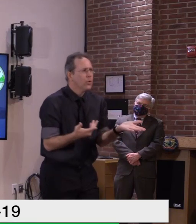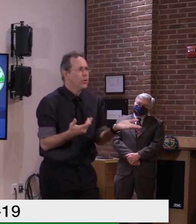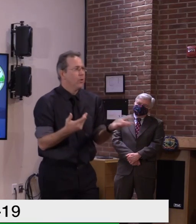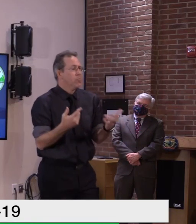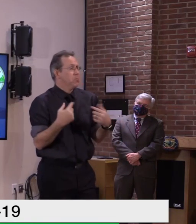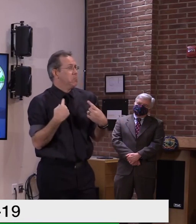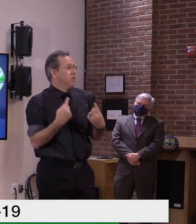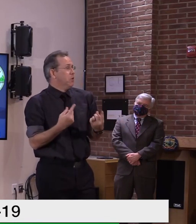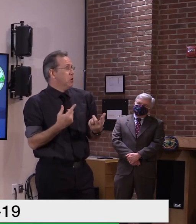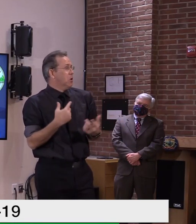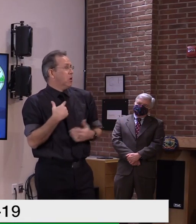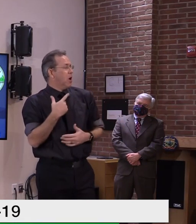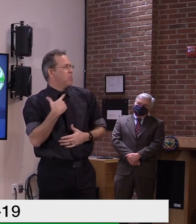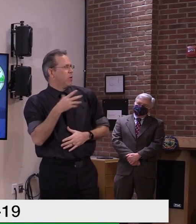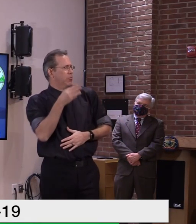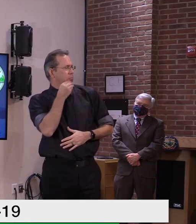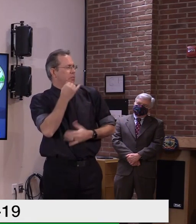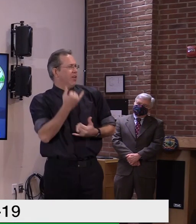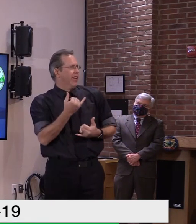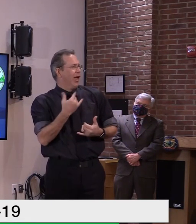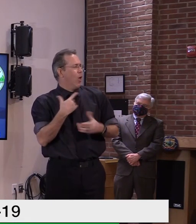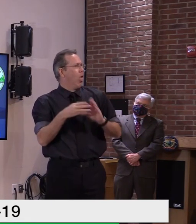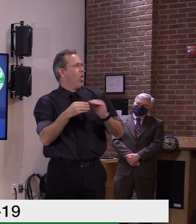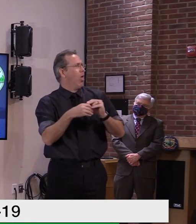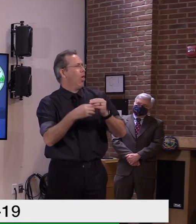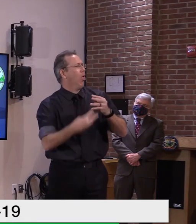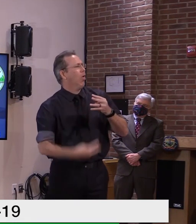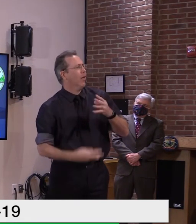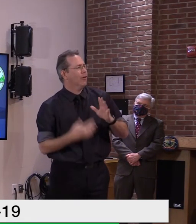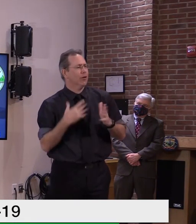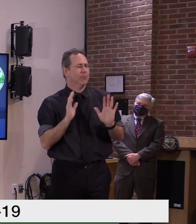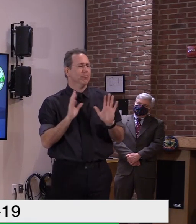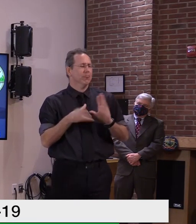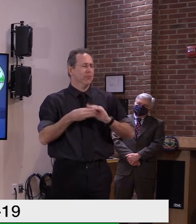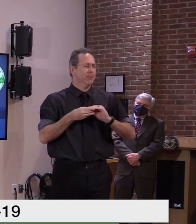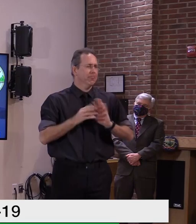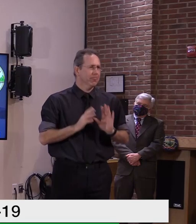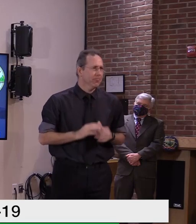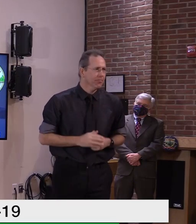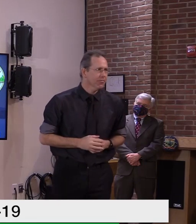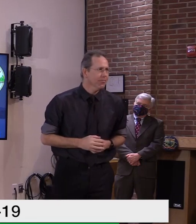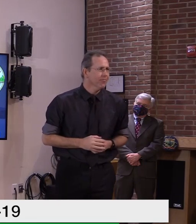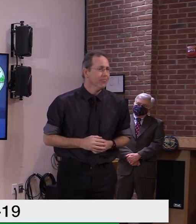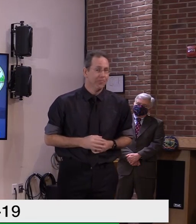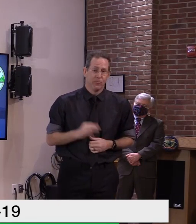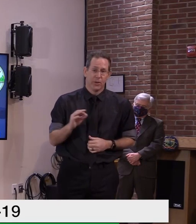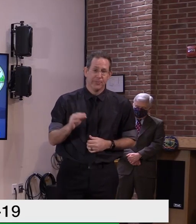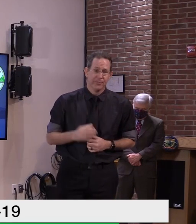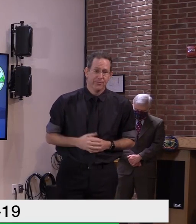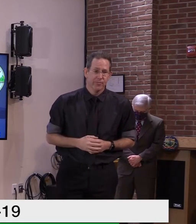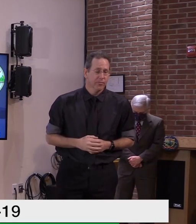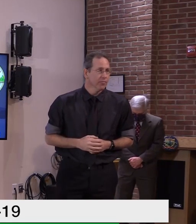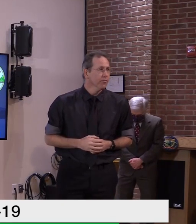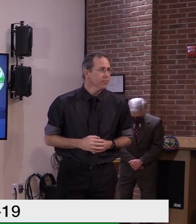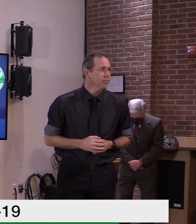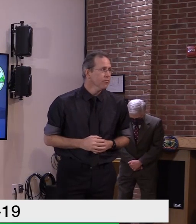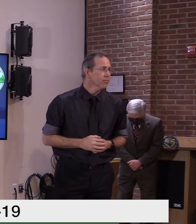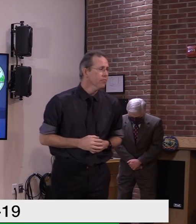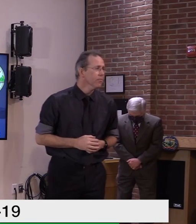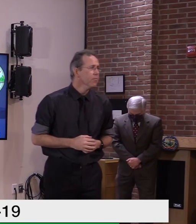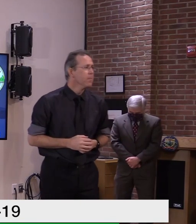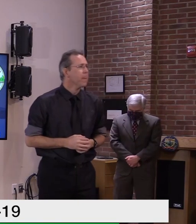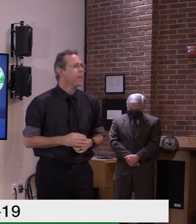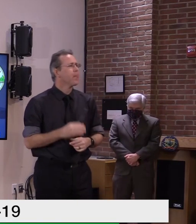Yeah, I think that's a lot of good info there. Thank you for that, and Happy New Year. Thank you. Tim, Vermont